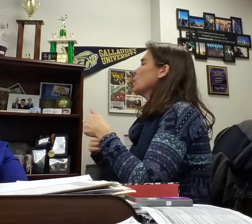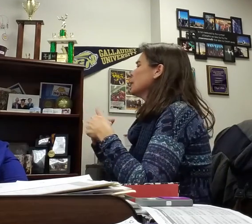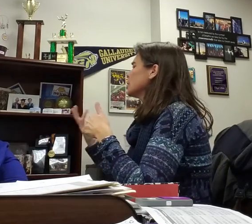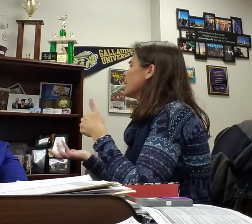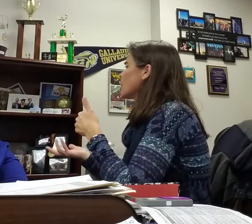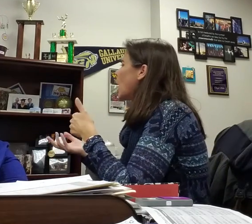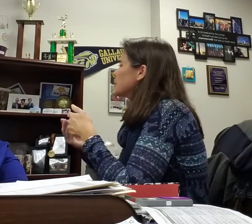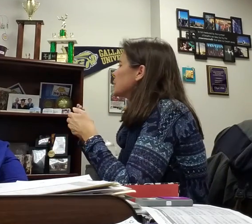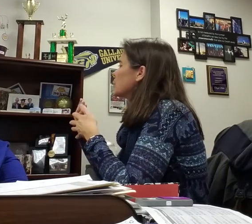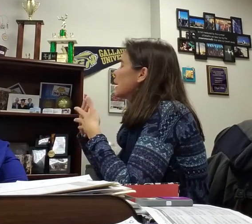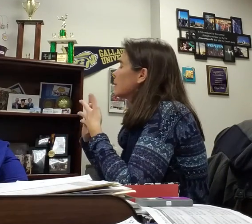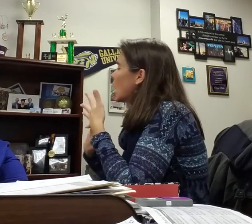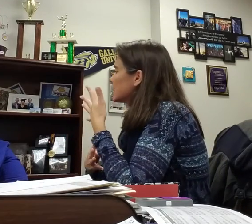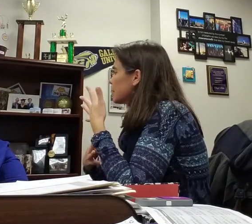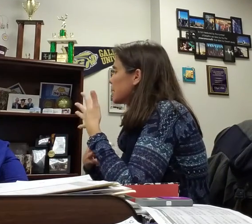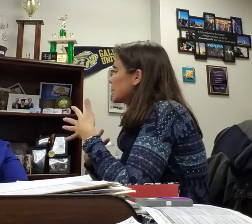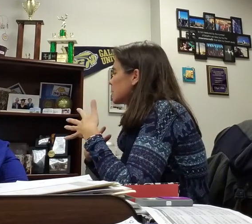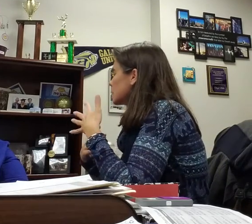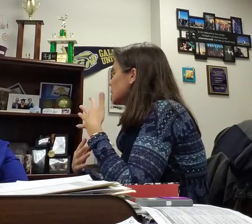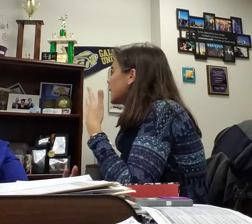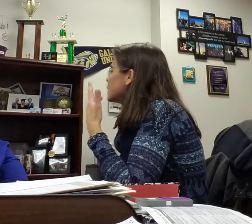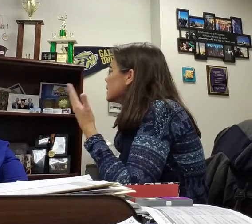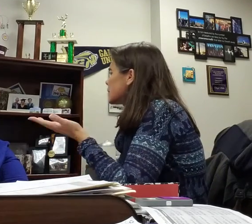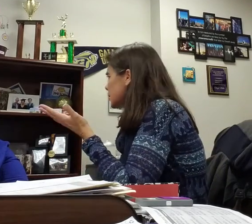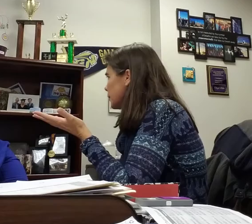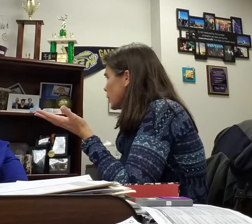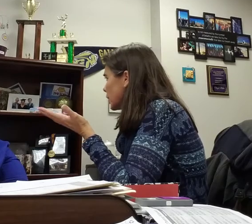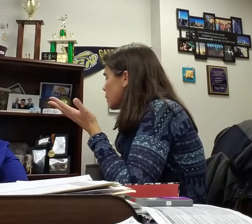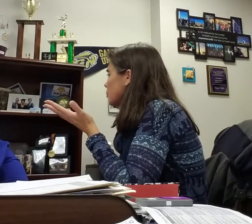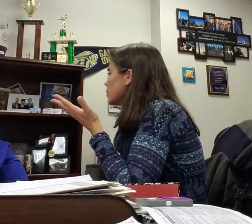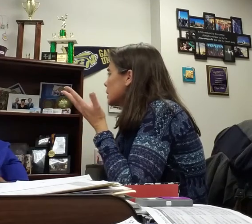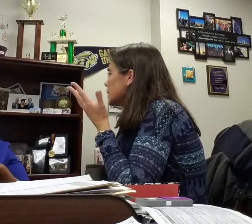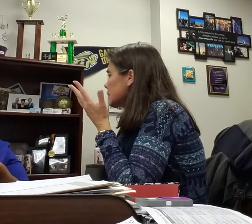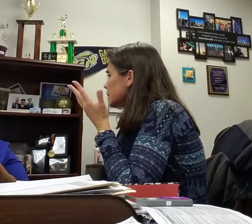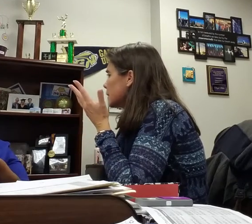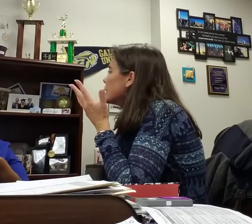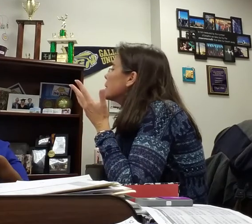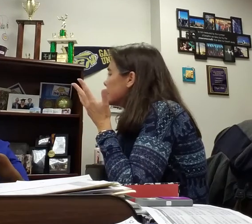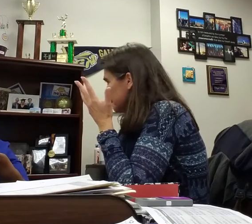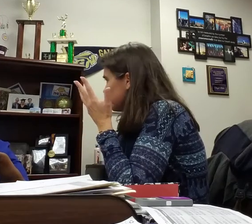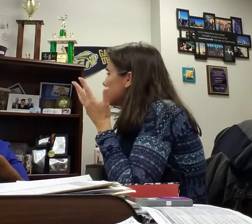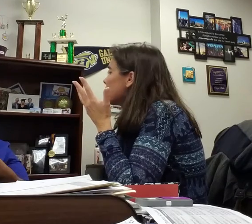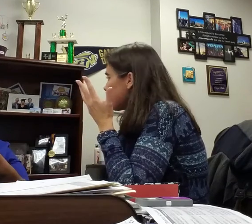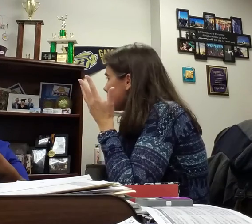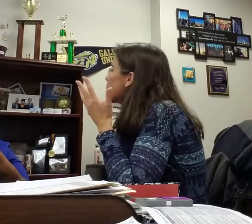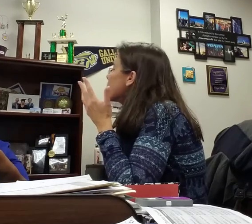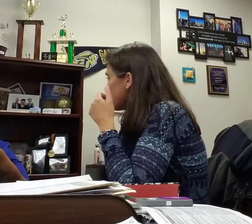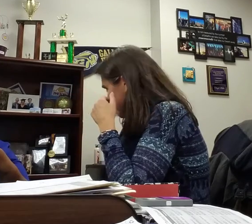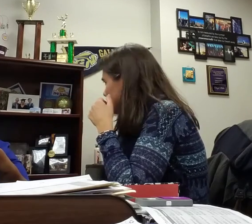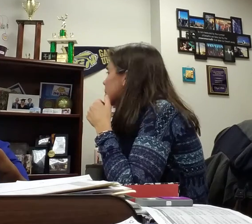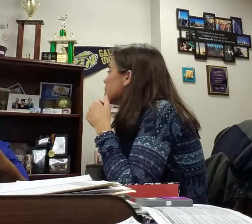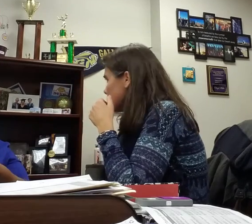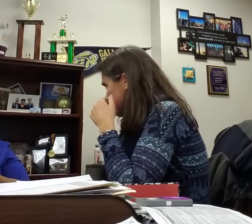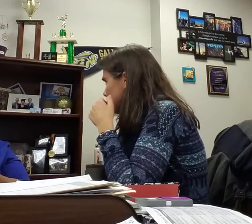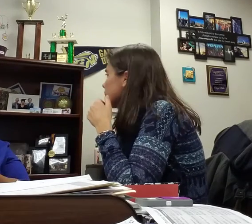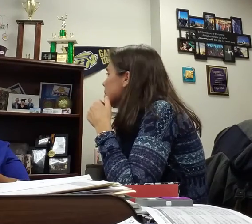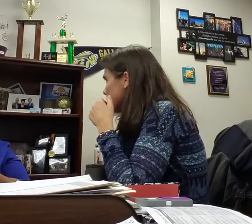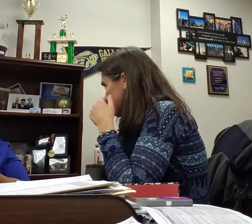are some other options when you have lots of things, like a list? If they're going to go through a list. I did this a couple of times,